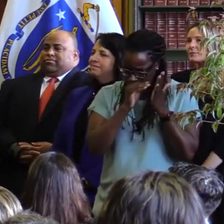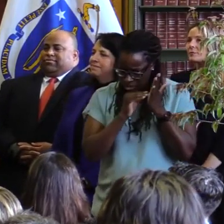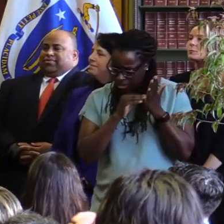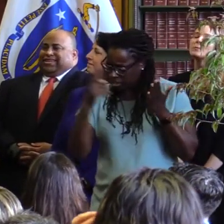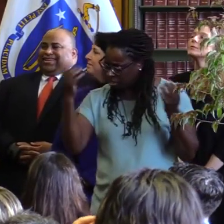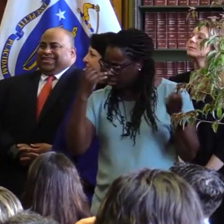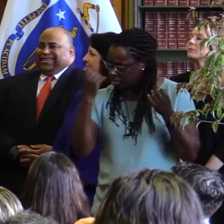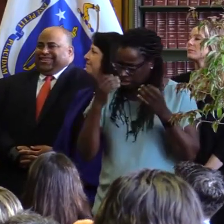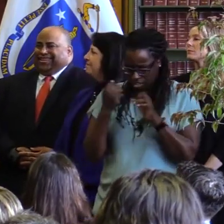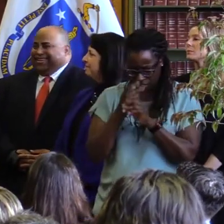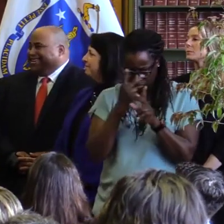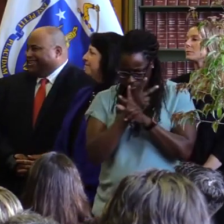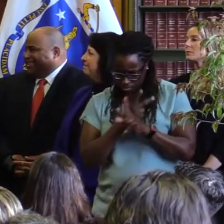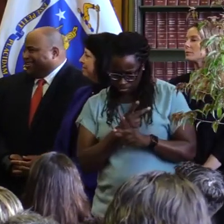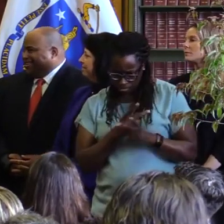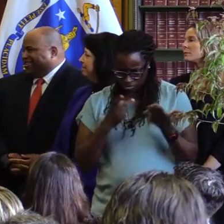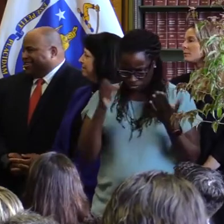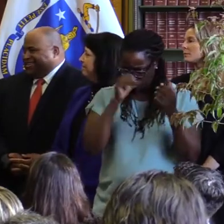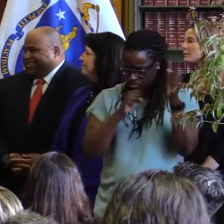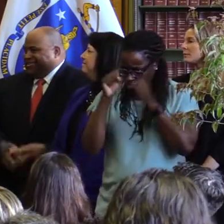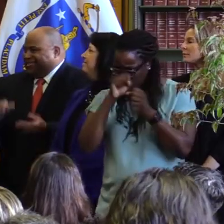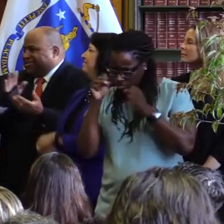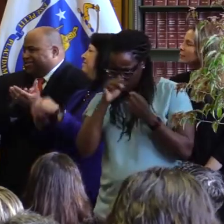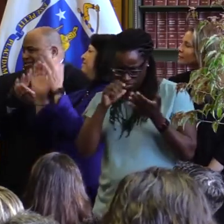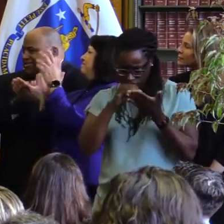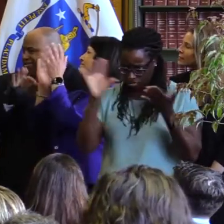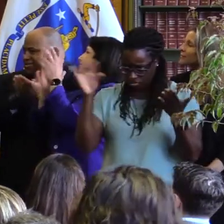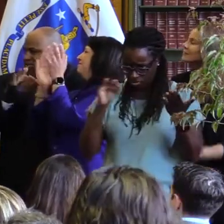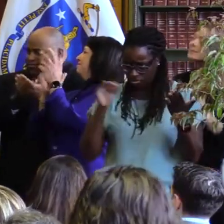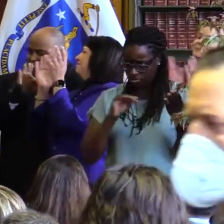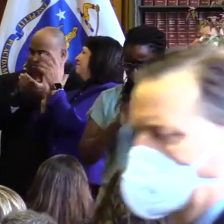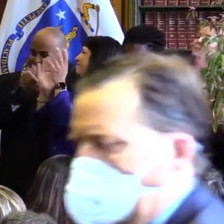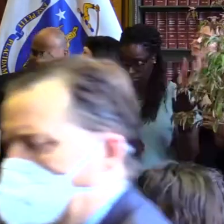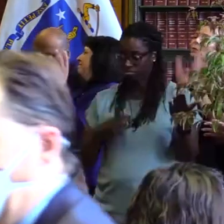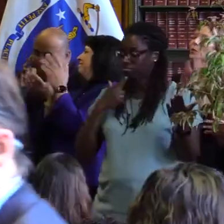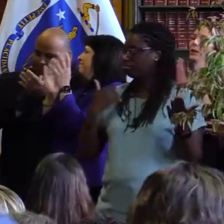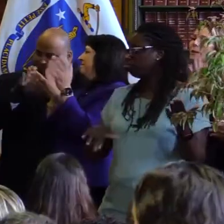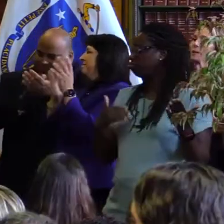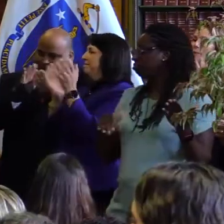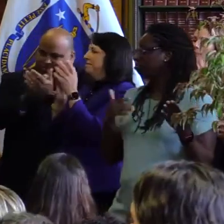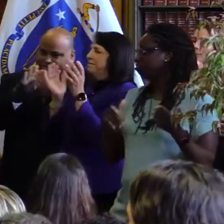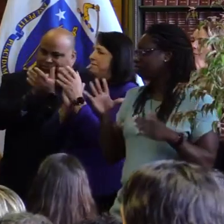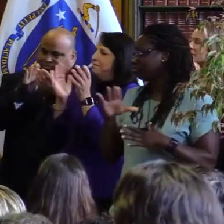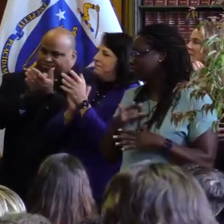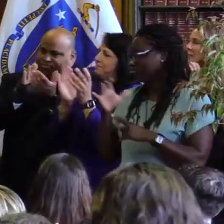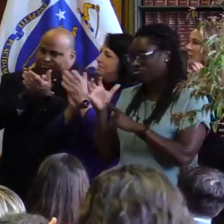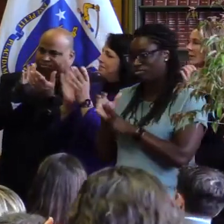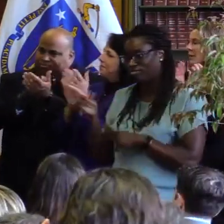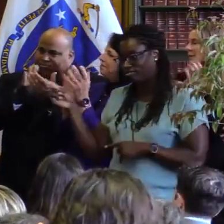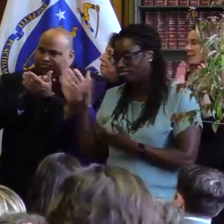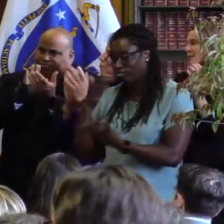entities and elements within an administration working together. So Paige, we're really grateful to you for your work.